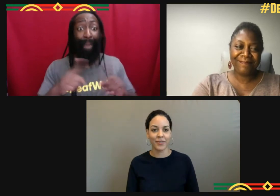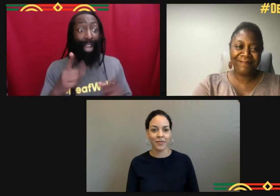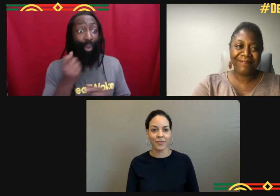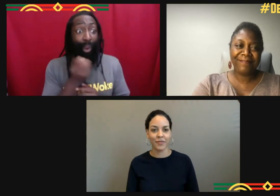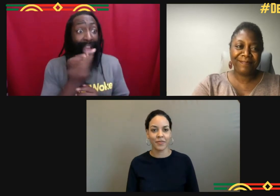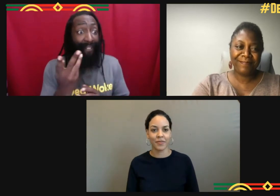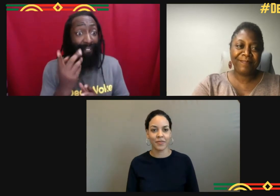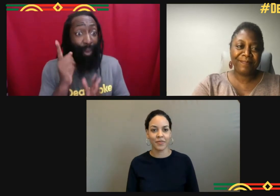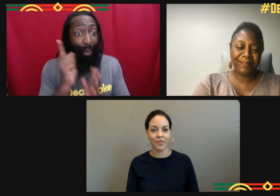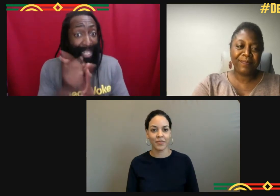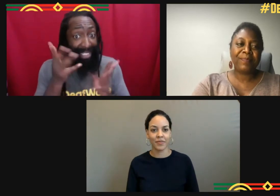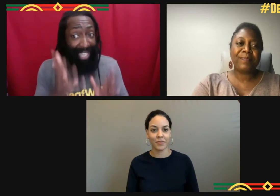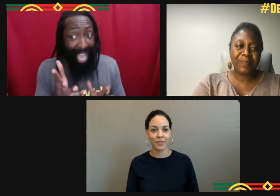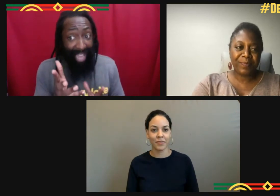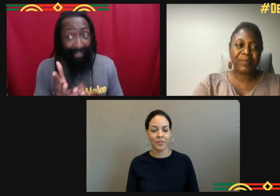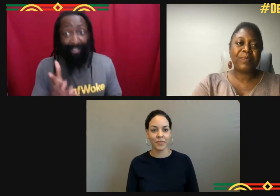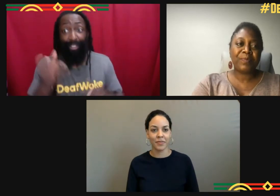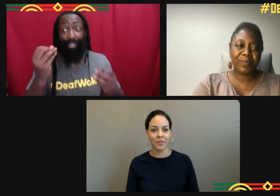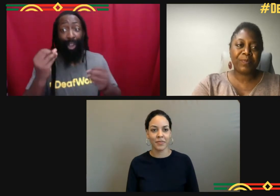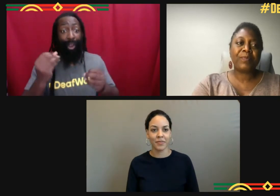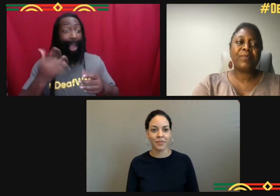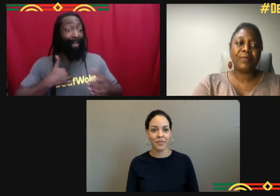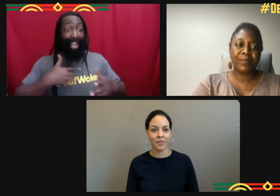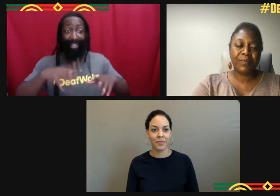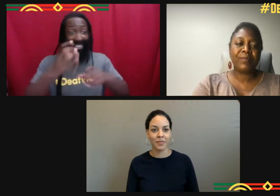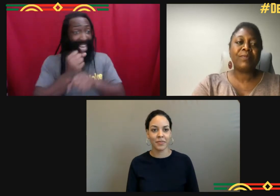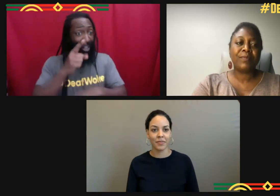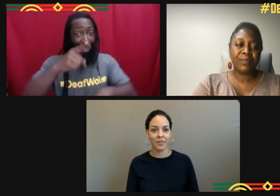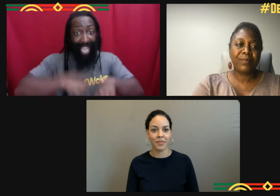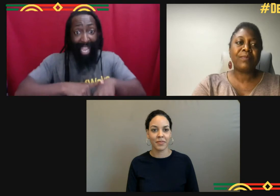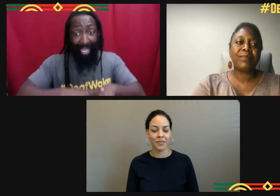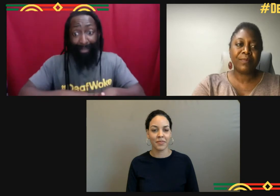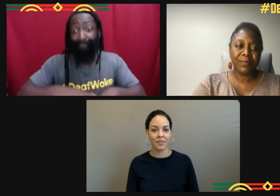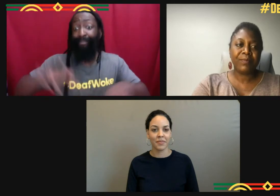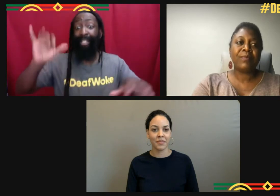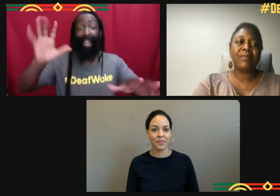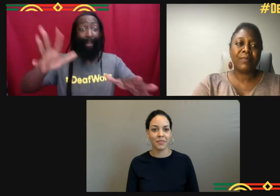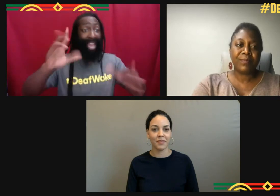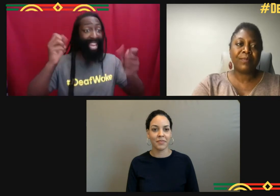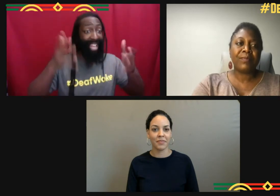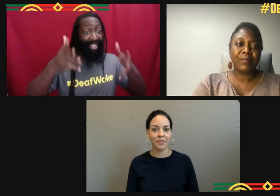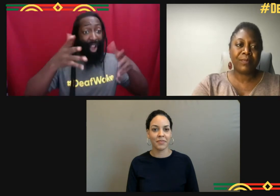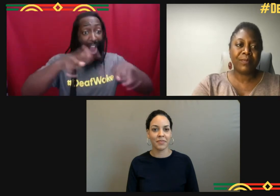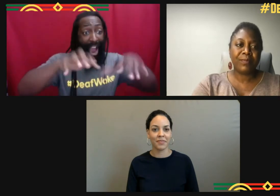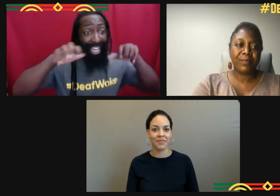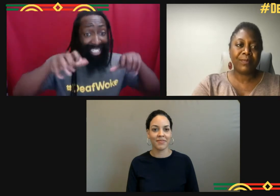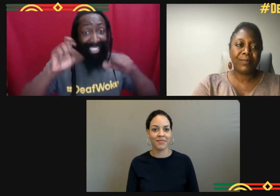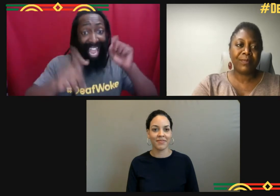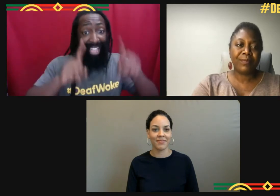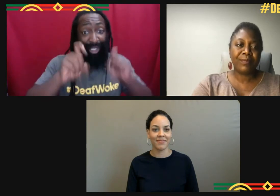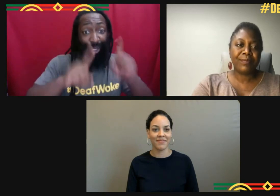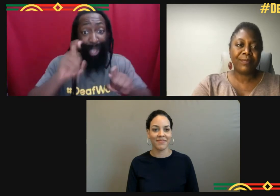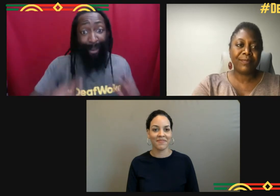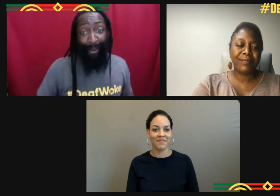Yeah, so, you know, being that it's every day, I use this moment. I know we only have so much time left. I don't want to take too much of